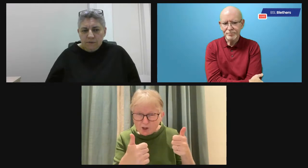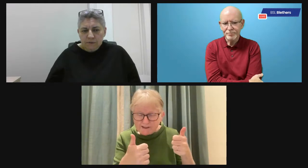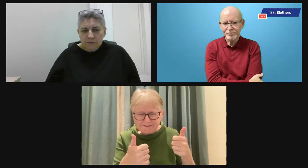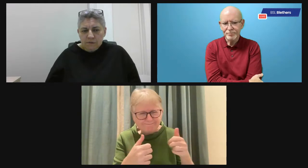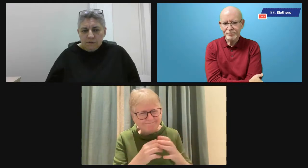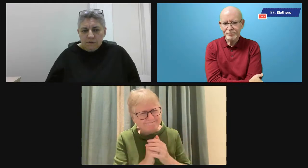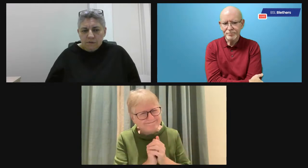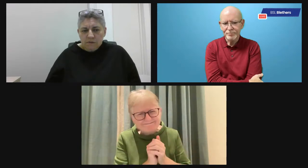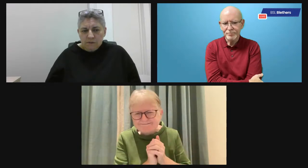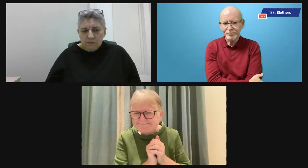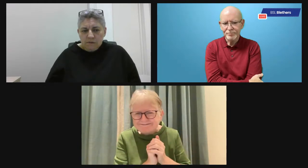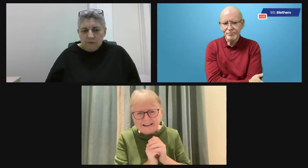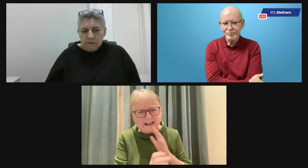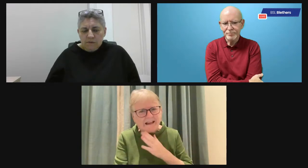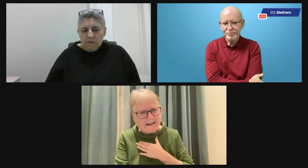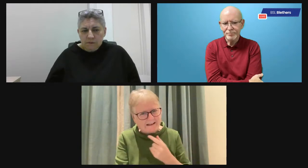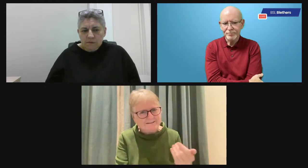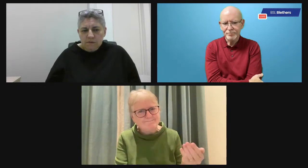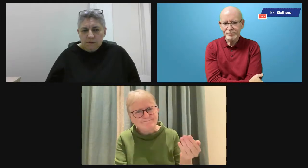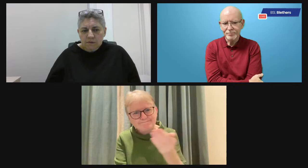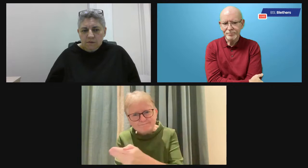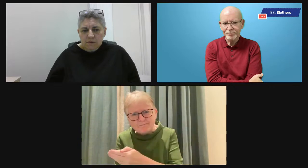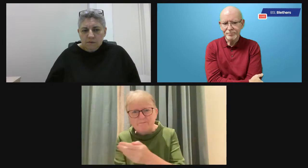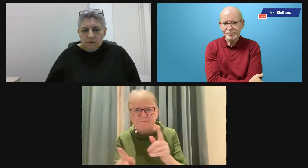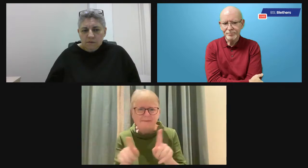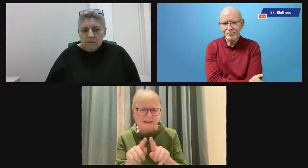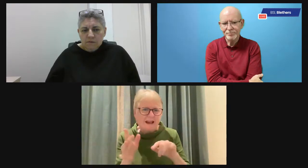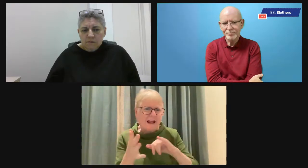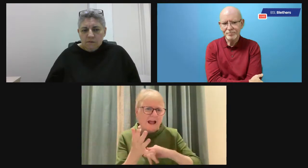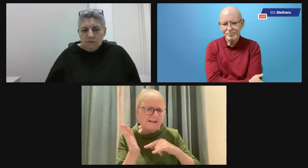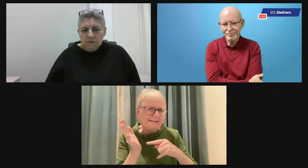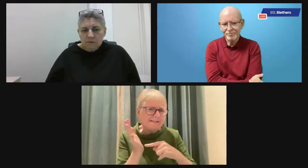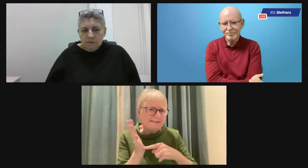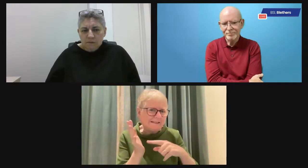deaf people to become teachers. That concerns Mhm. me.